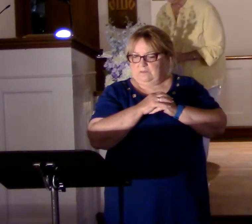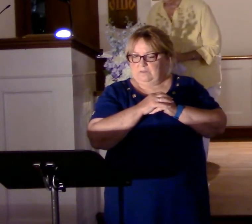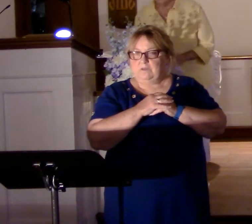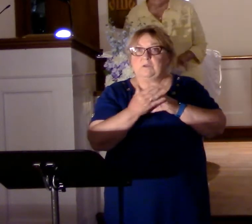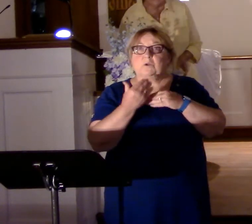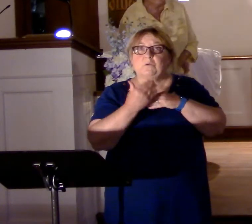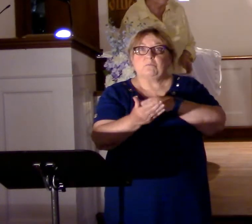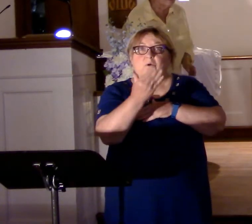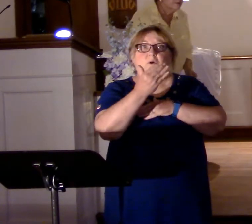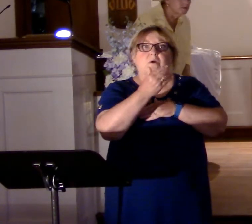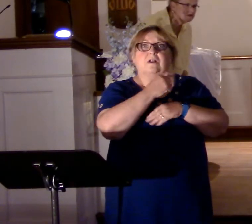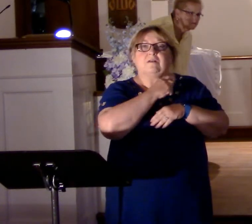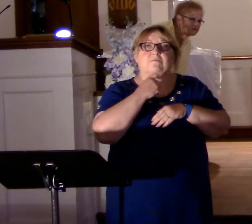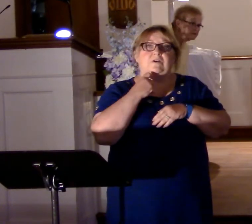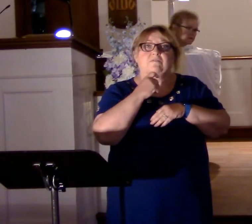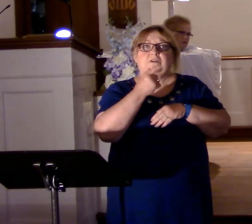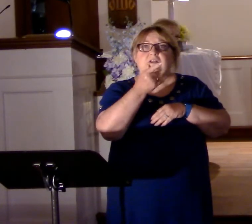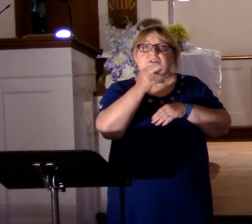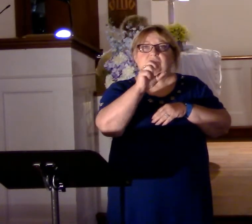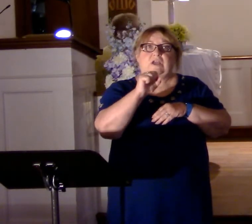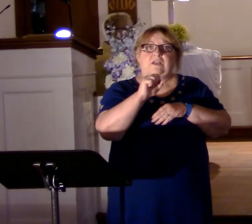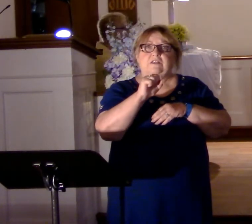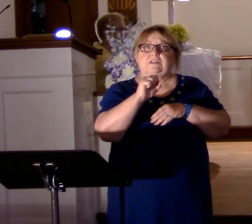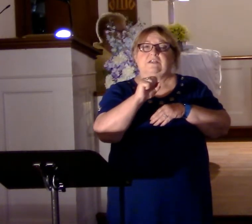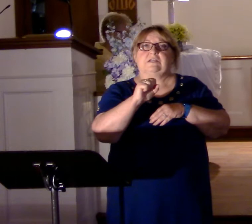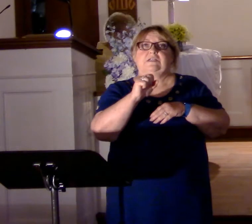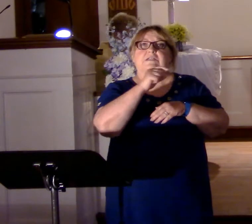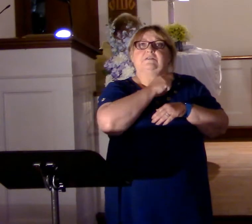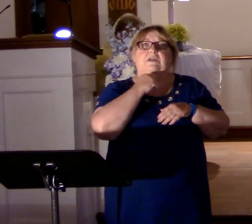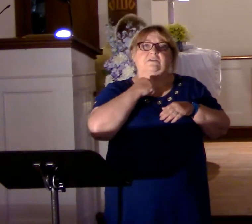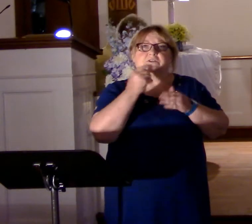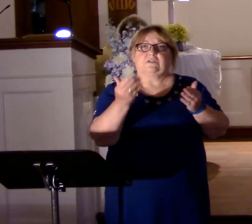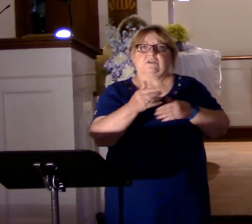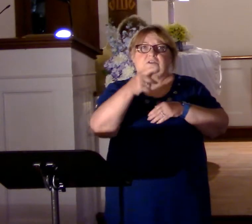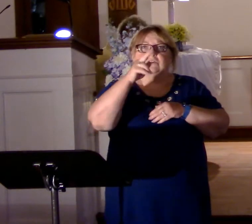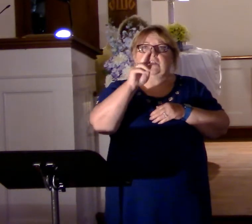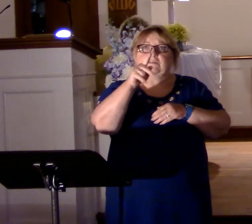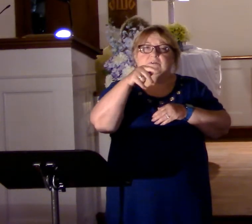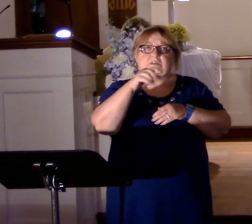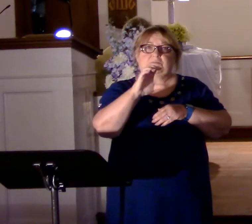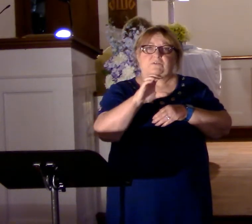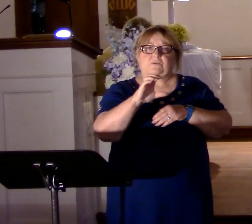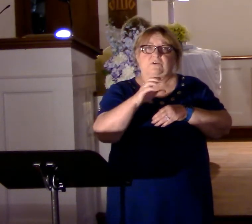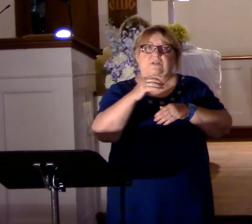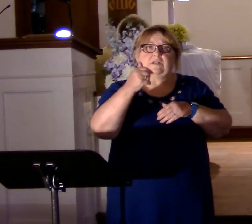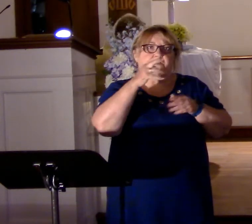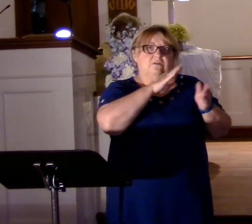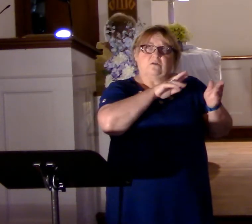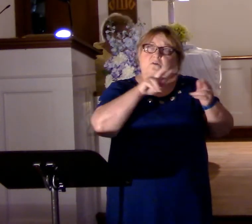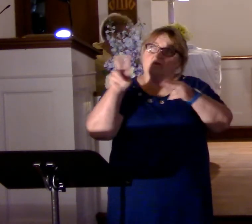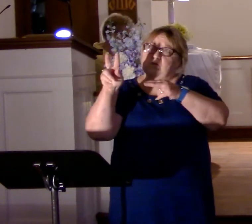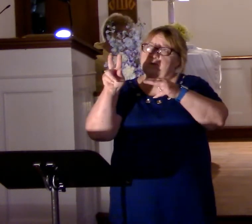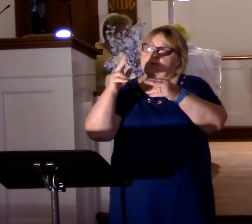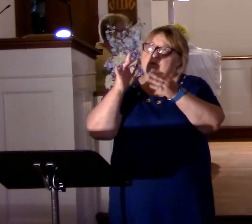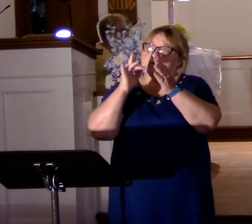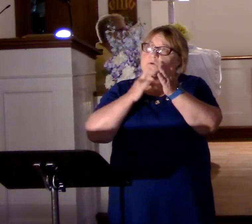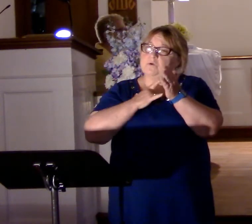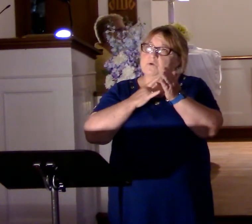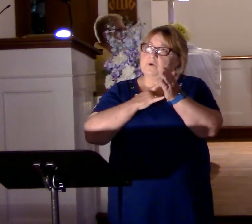Good morning, I'm Reverend Carlton Giles, stated supply pastor here at United Presbyterian Church. Let us turn our hearts to